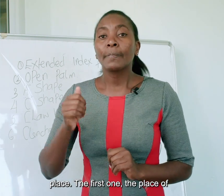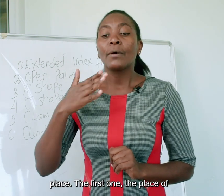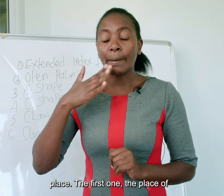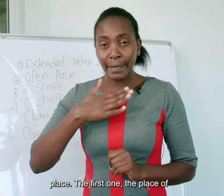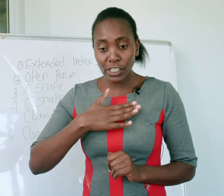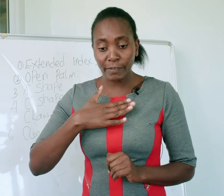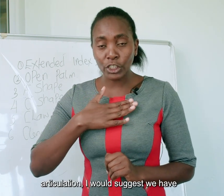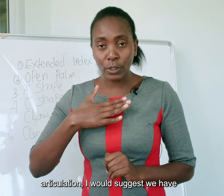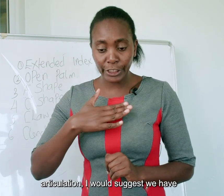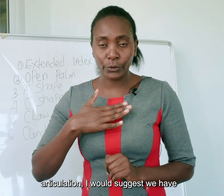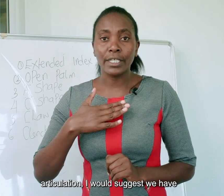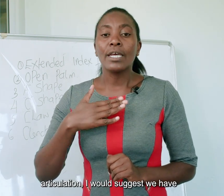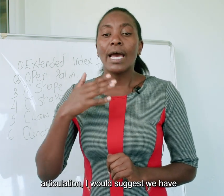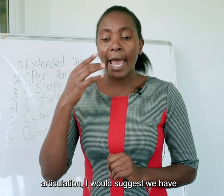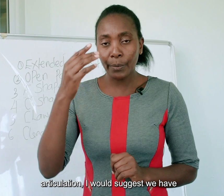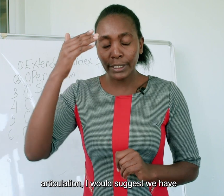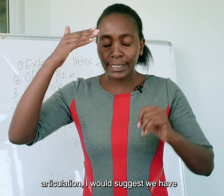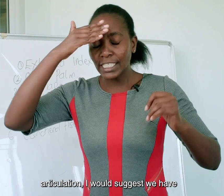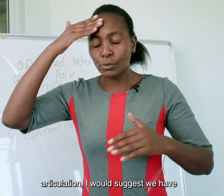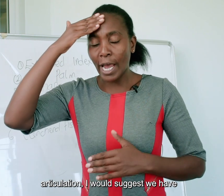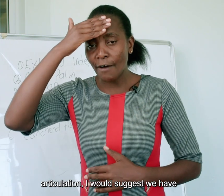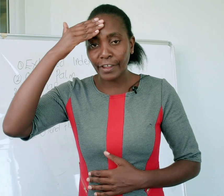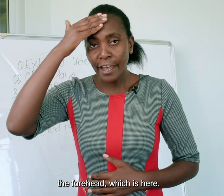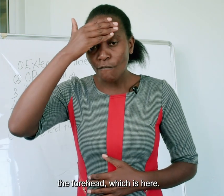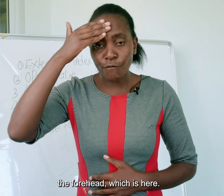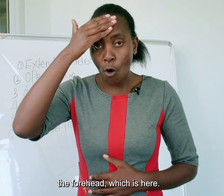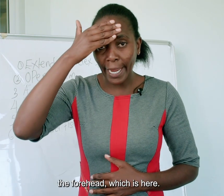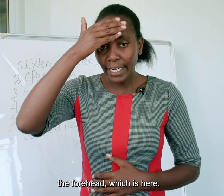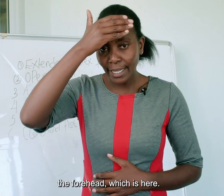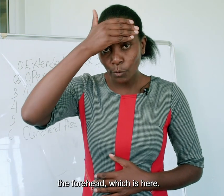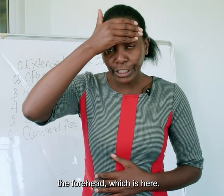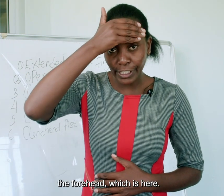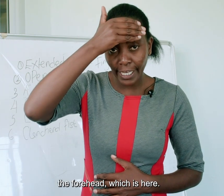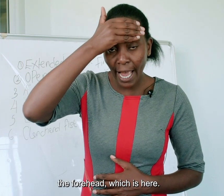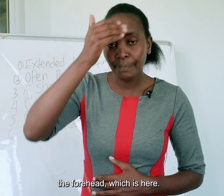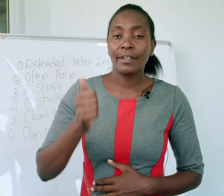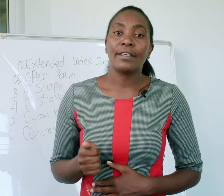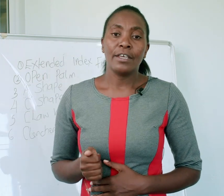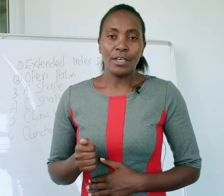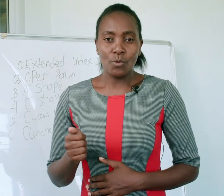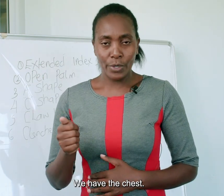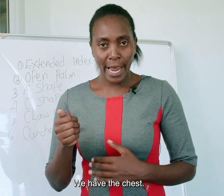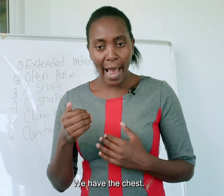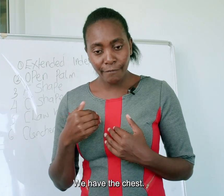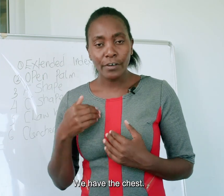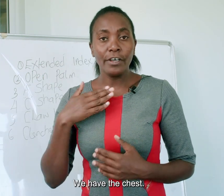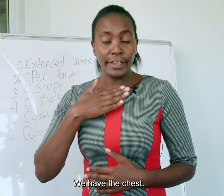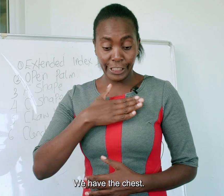the place of articulation. It starts, we have the forehead, which is here. We have the